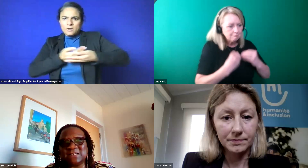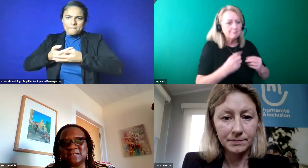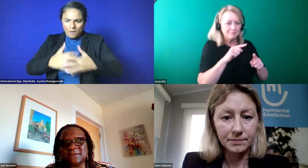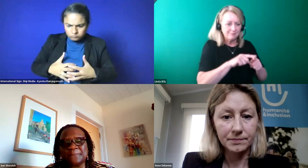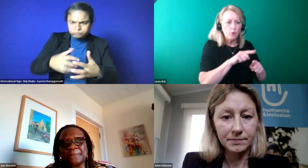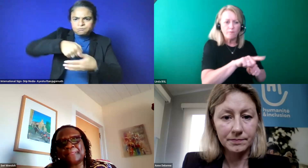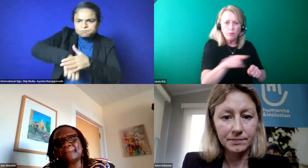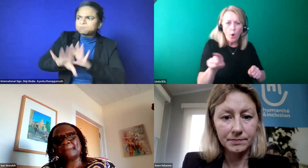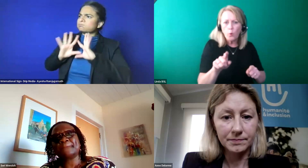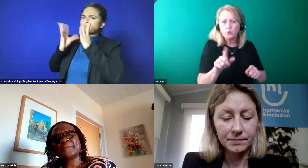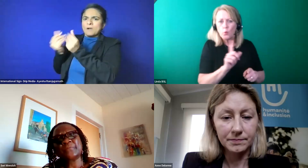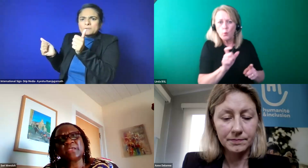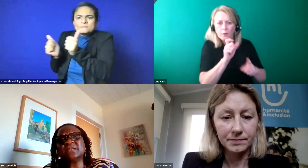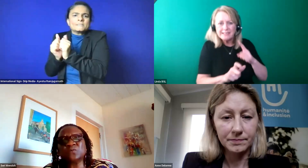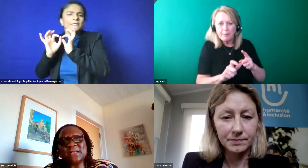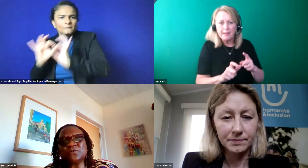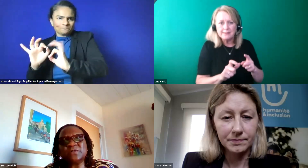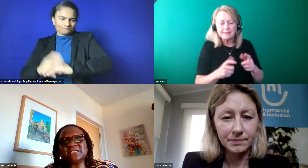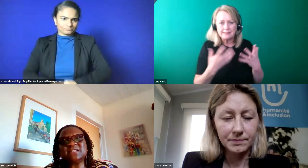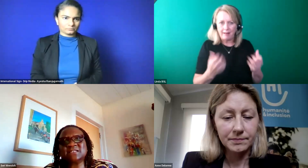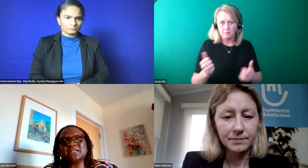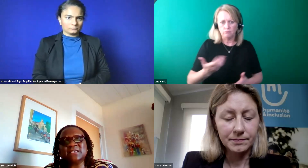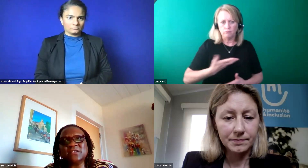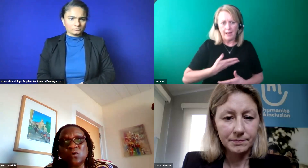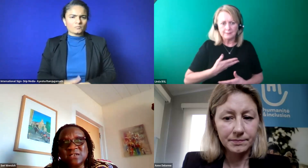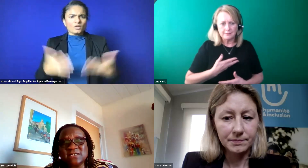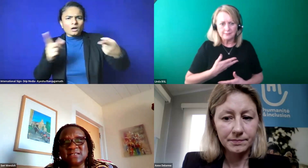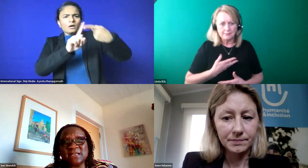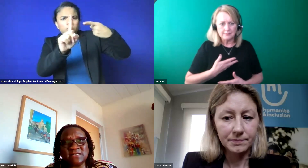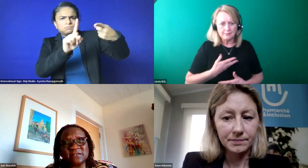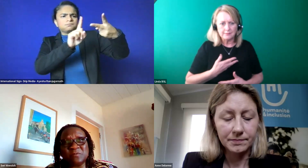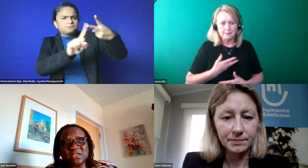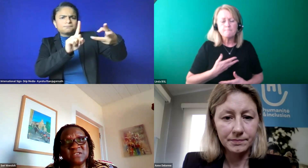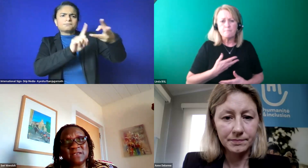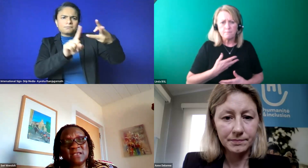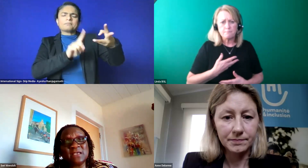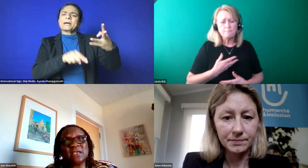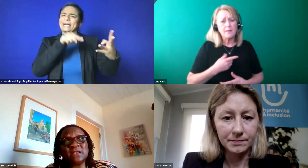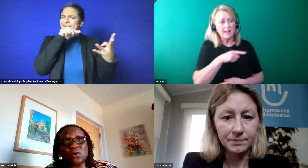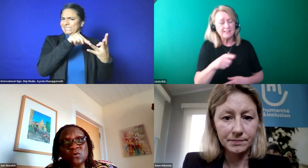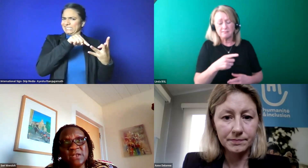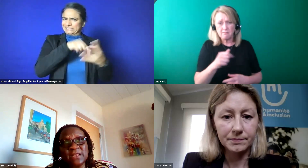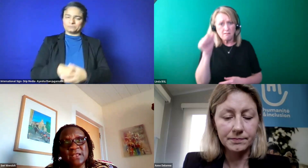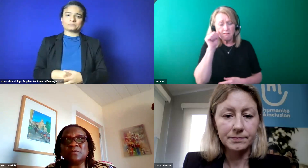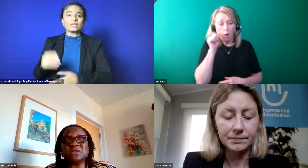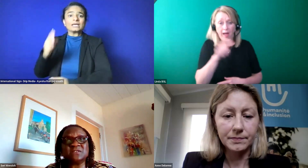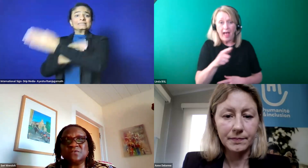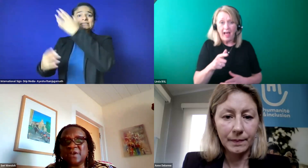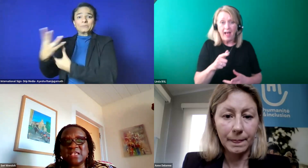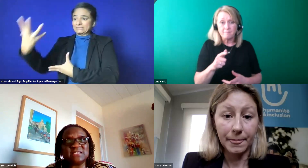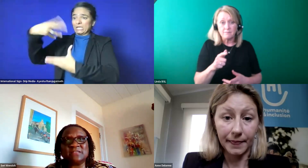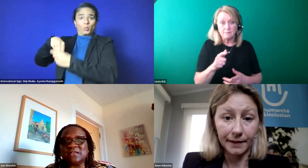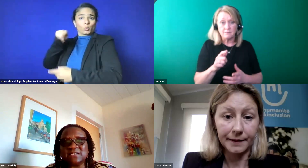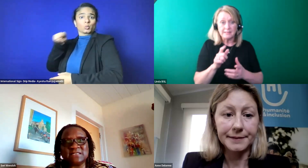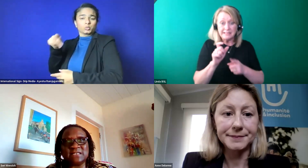with disabilities. It is well known that intersecting inequalities and discrimination, including on the